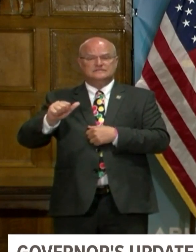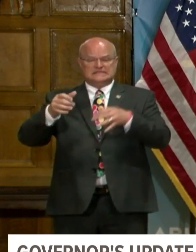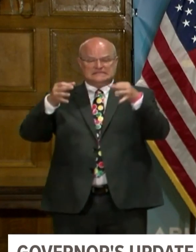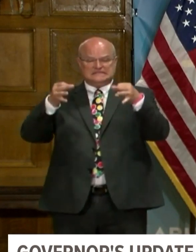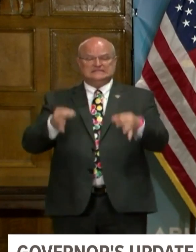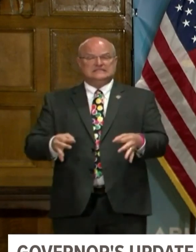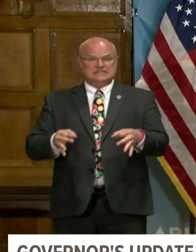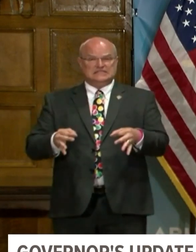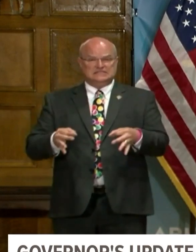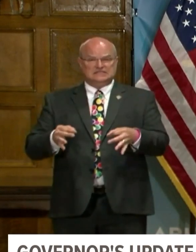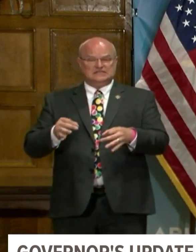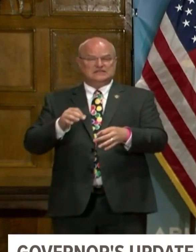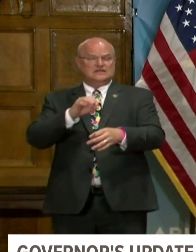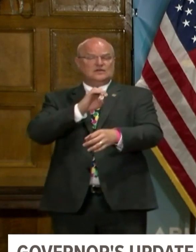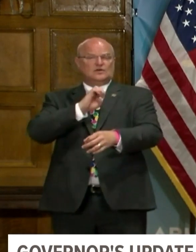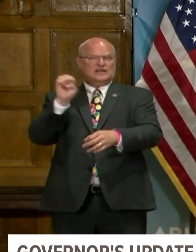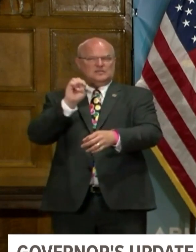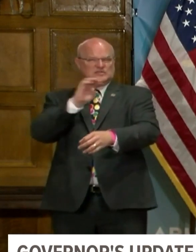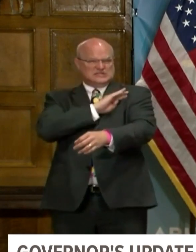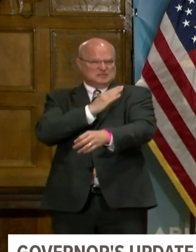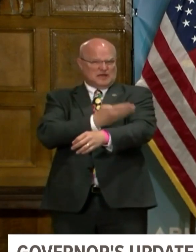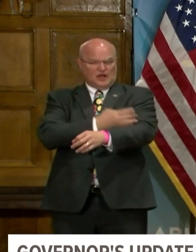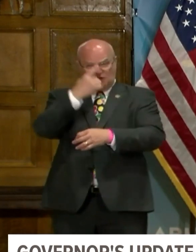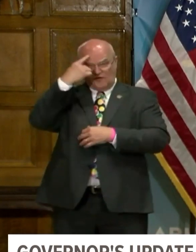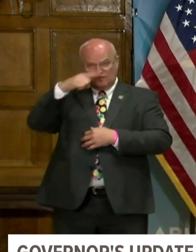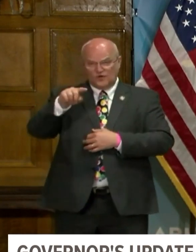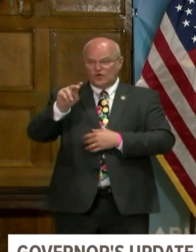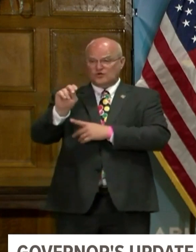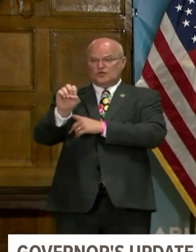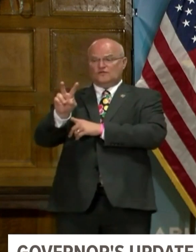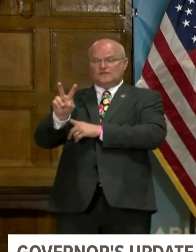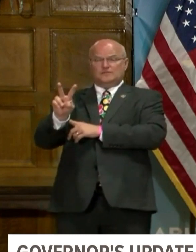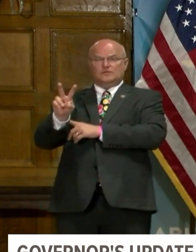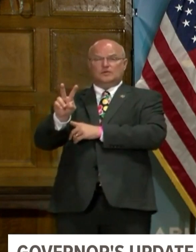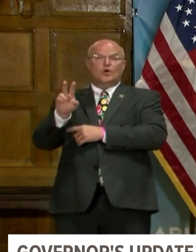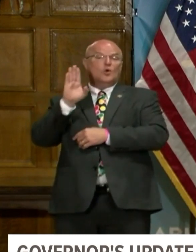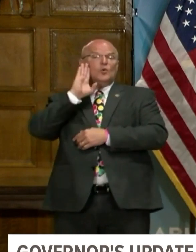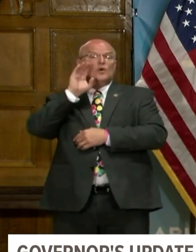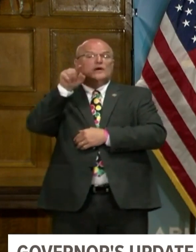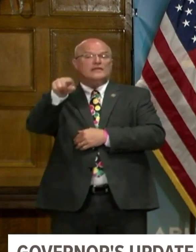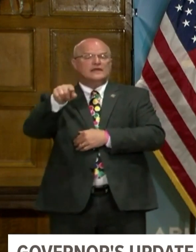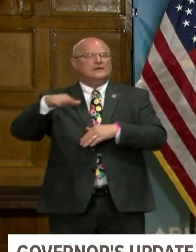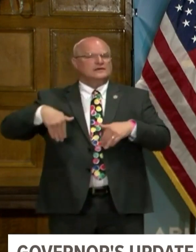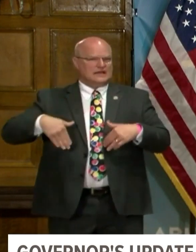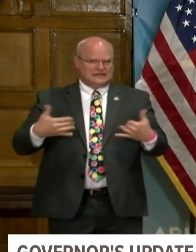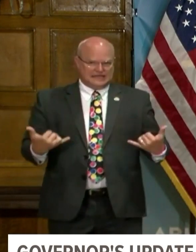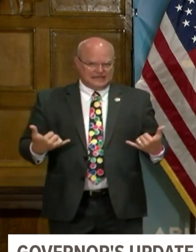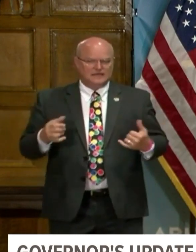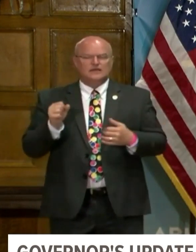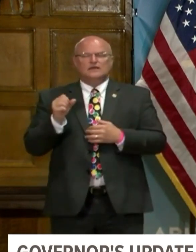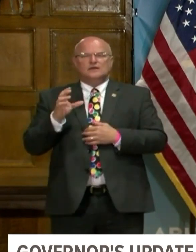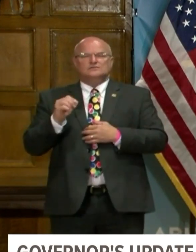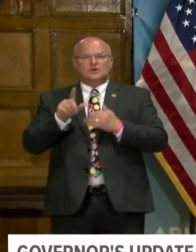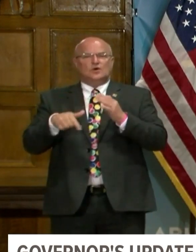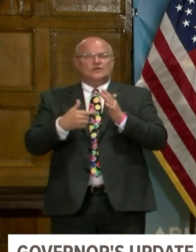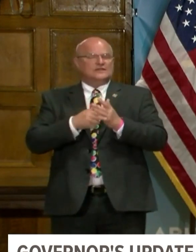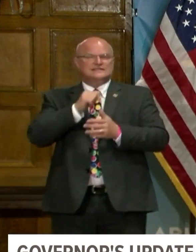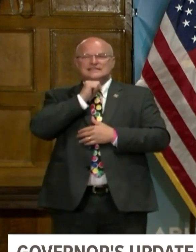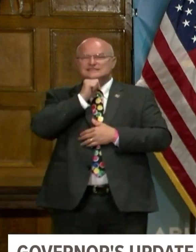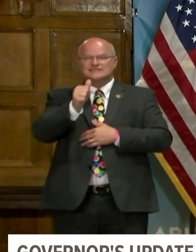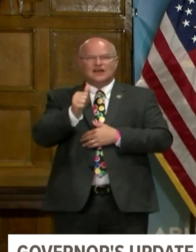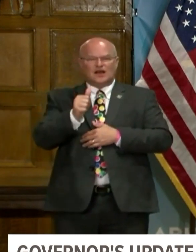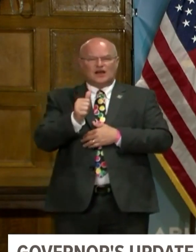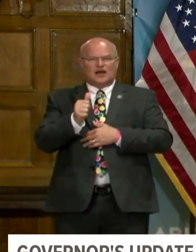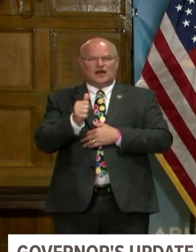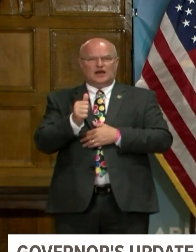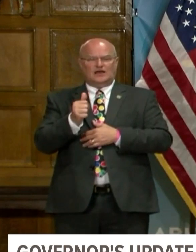exercise emergency powers for something in November. Now, we will get there, but we're not there yet. And so this is not on the